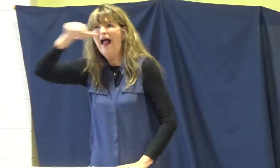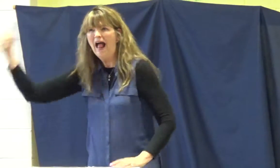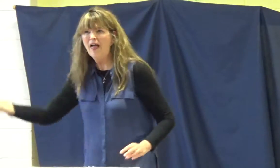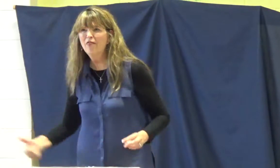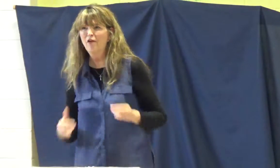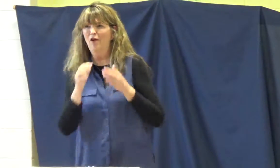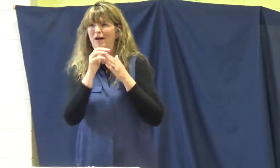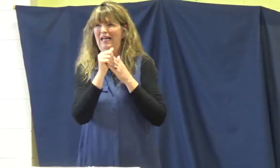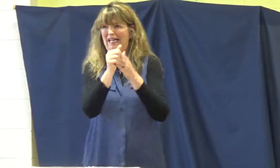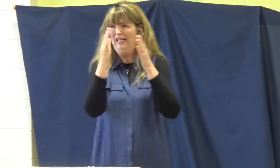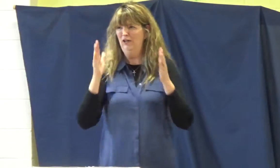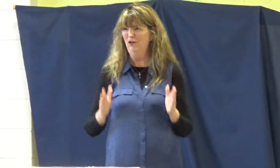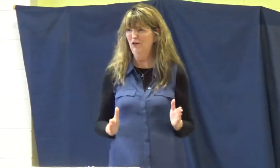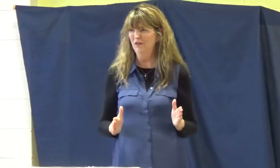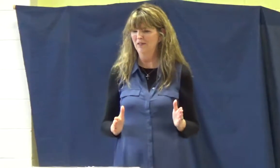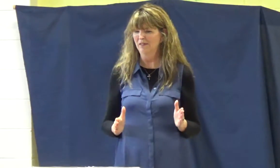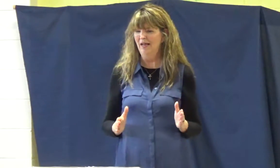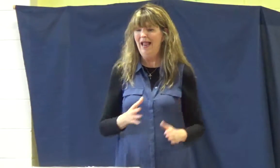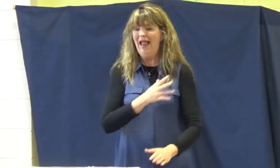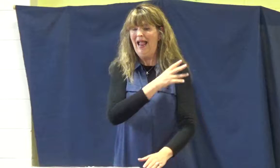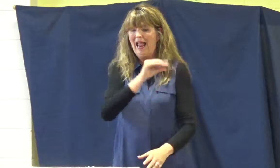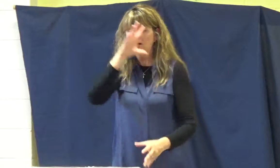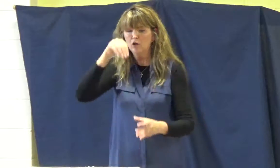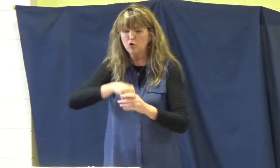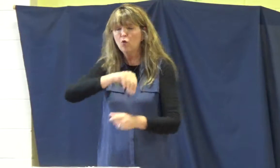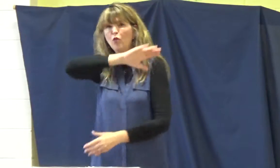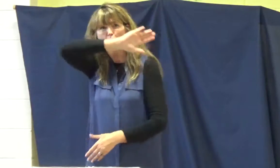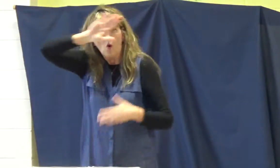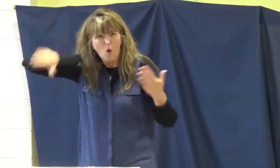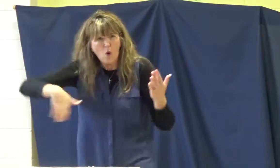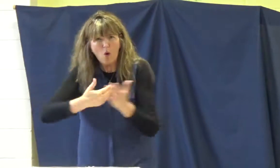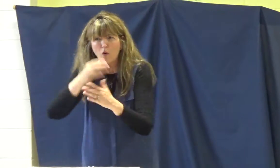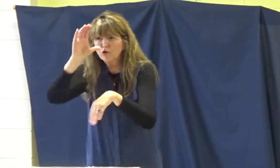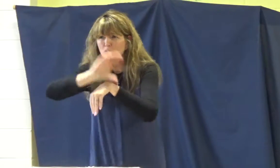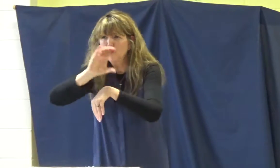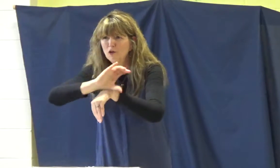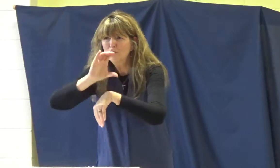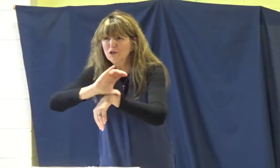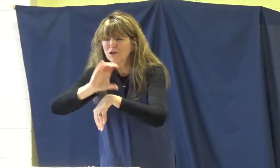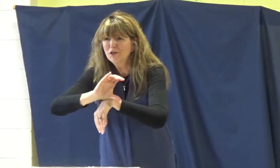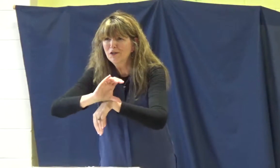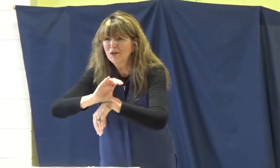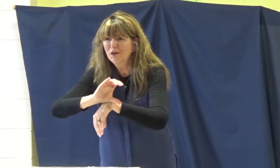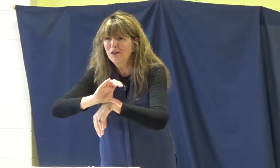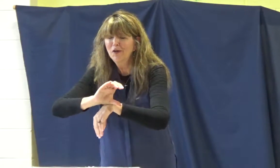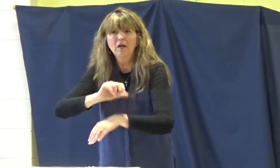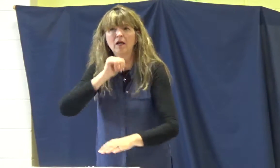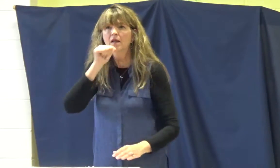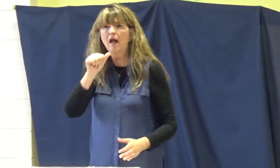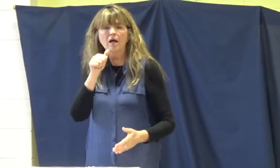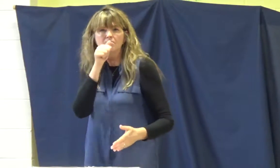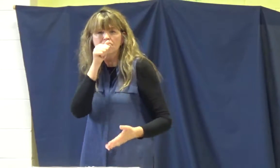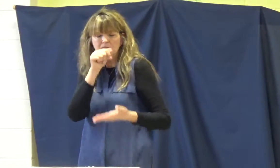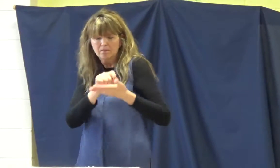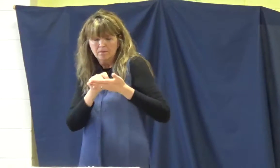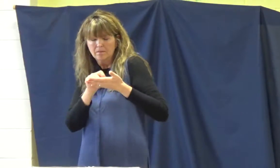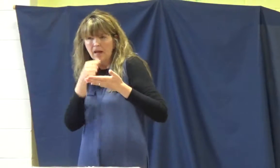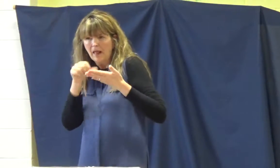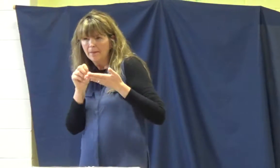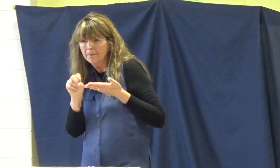doesn't just write to Philemon, but he addresses it to other people in the church. It wasn't